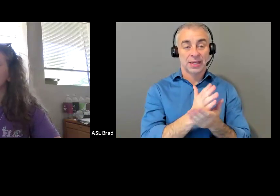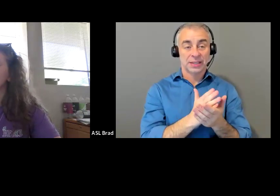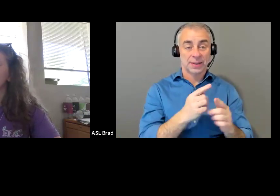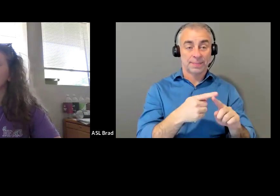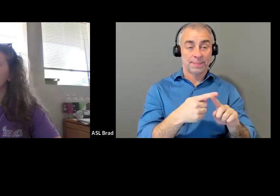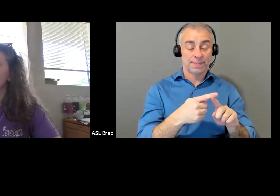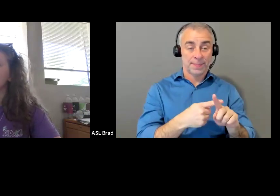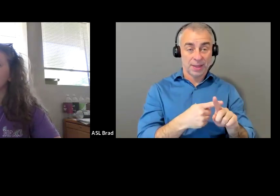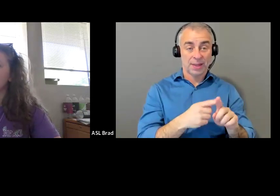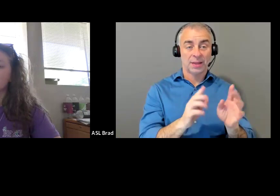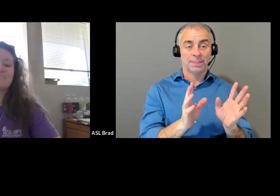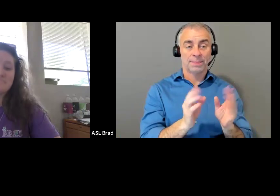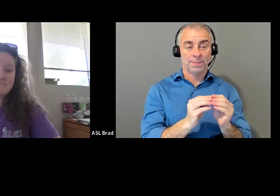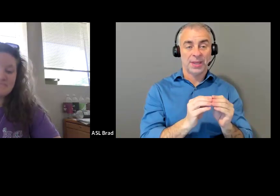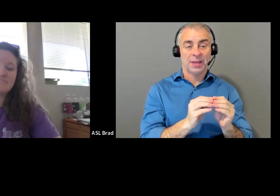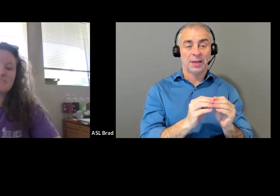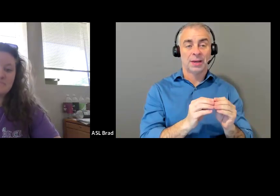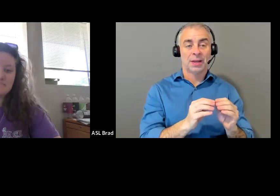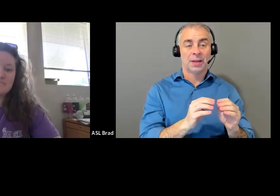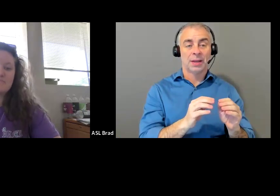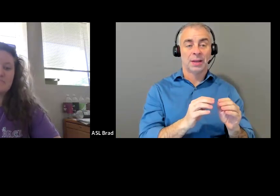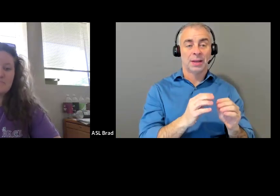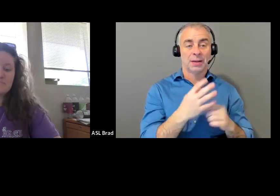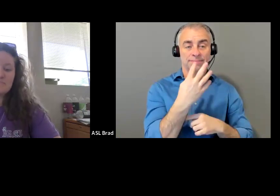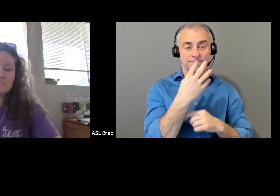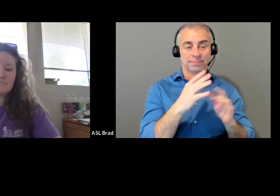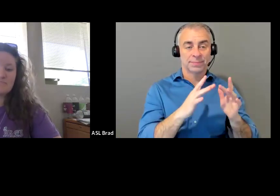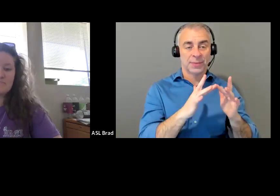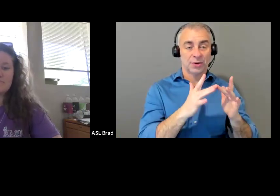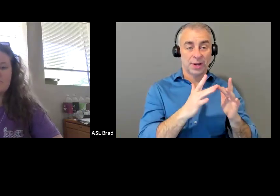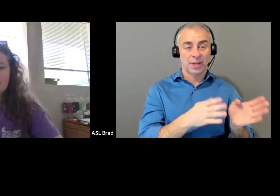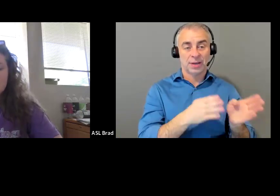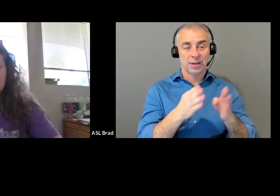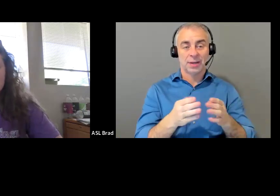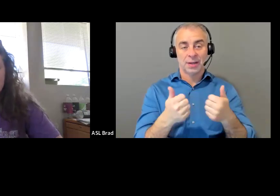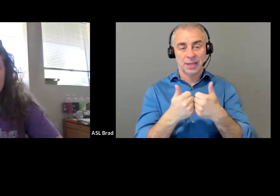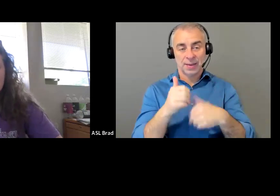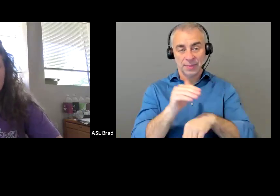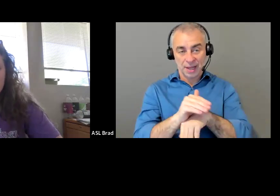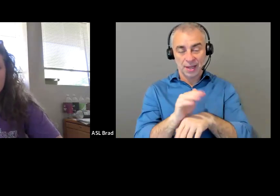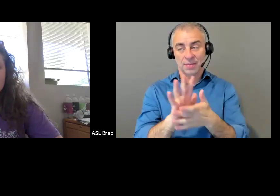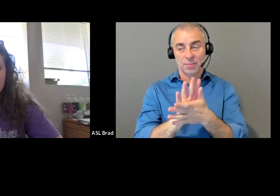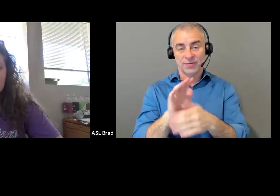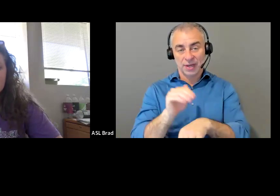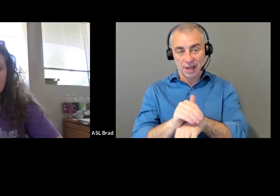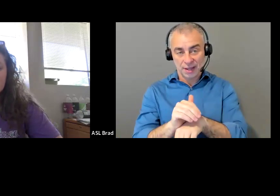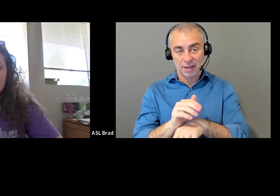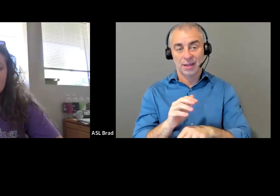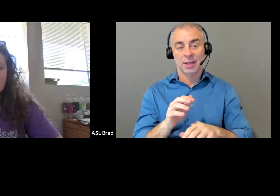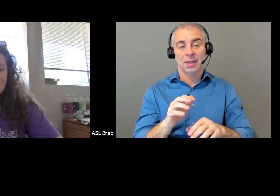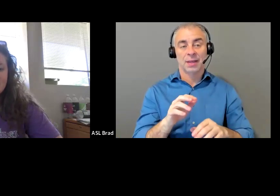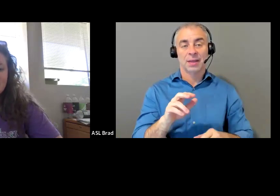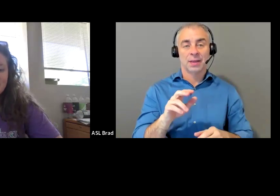will meet virtually, and there are game nights, there are movie nights, there are activities done virtually that are